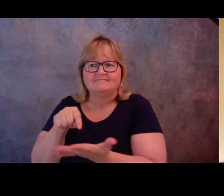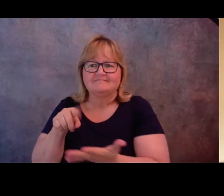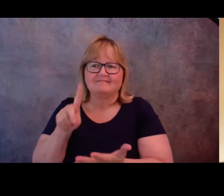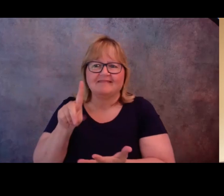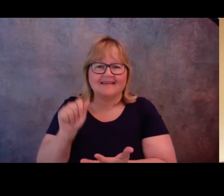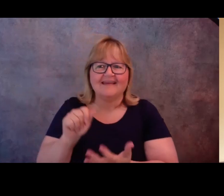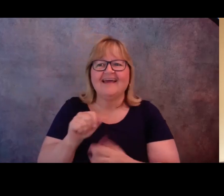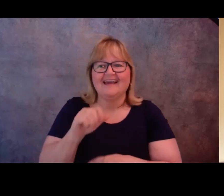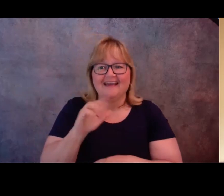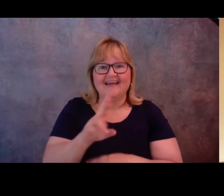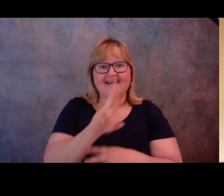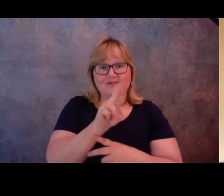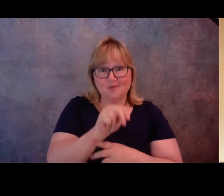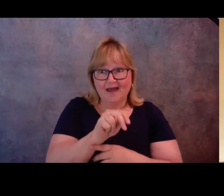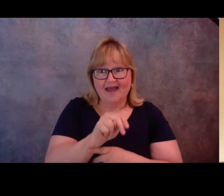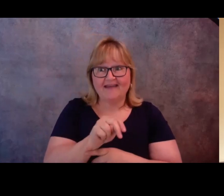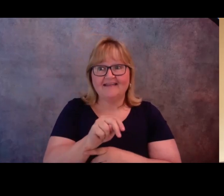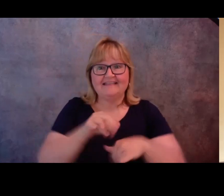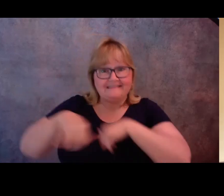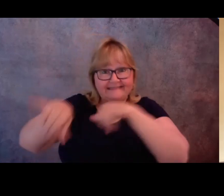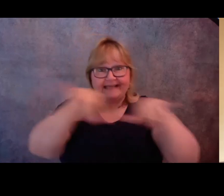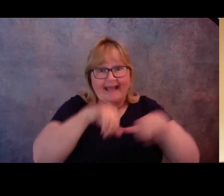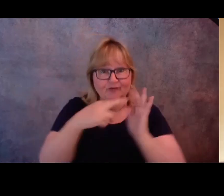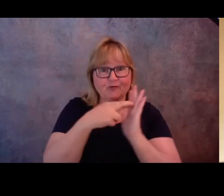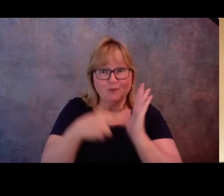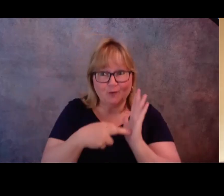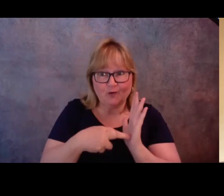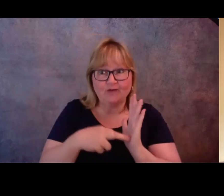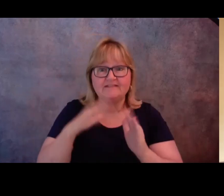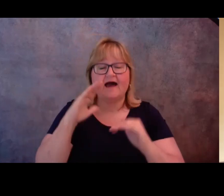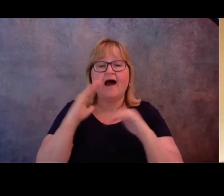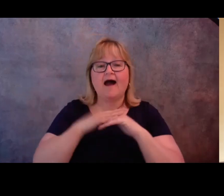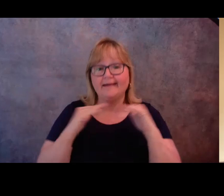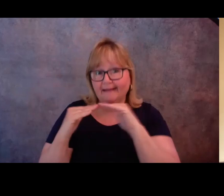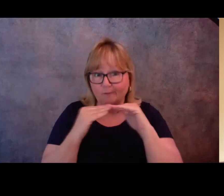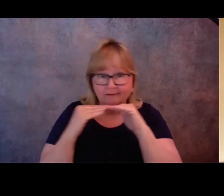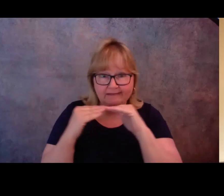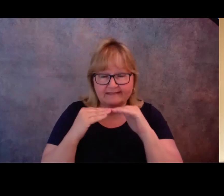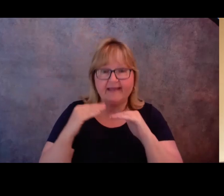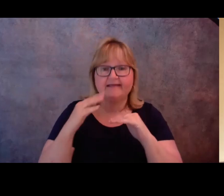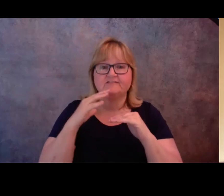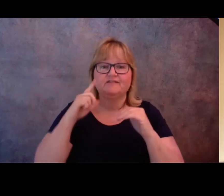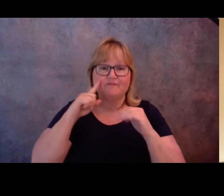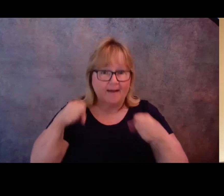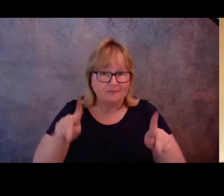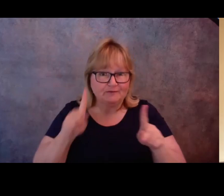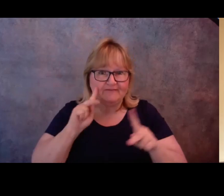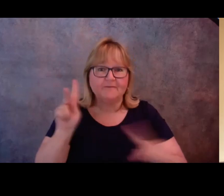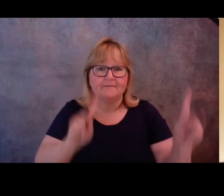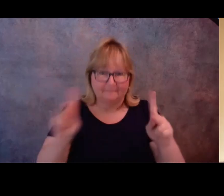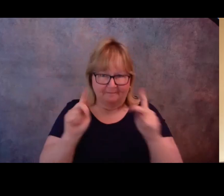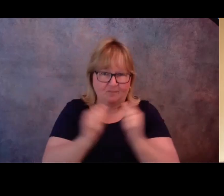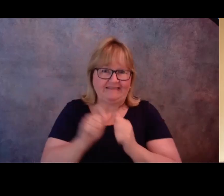mouthful, the UN Standard Rules on Equalization of Opportunities for Persons